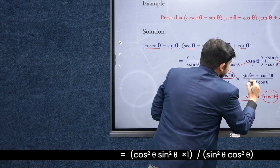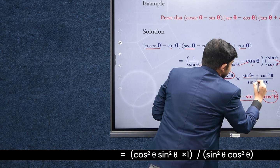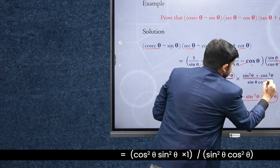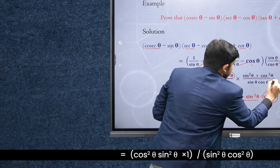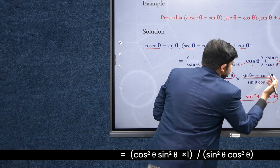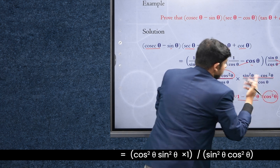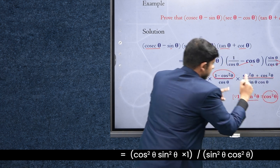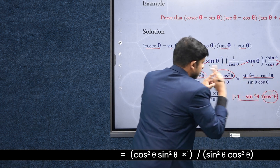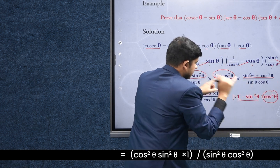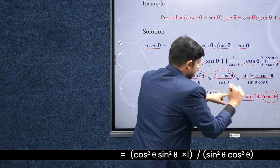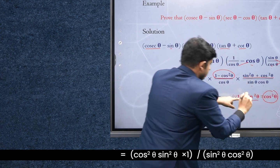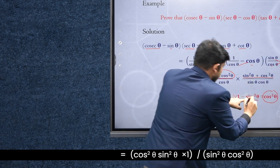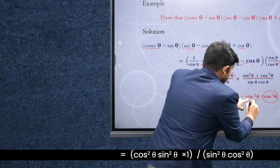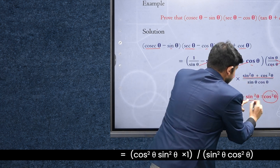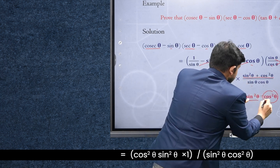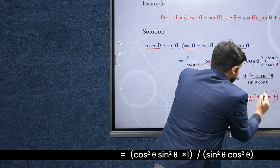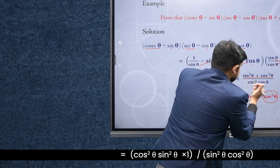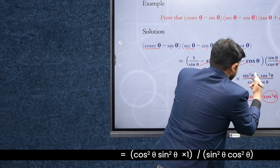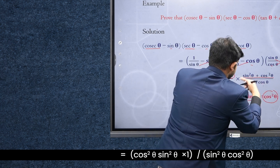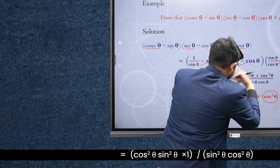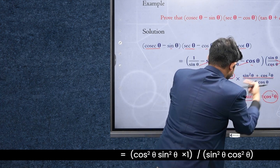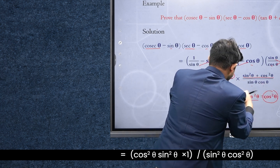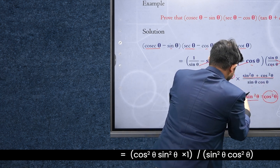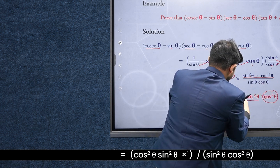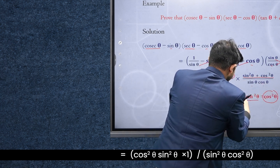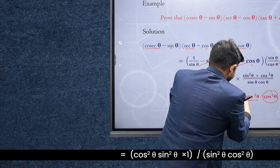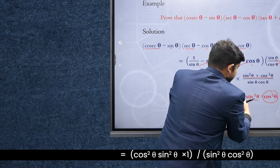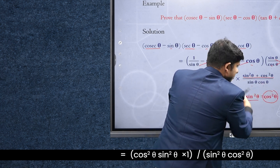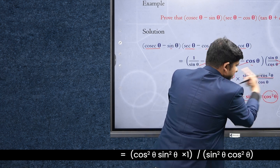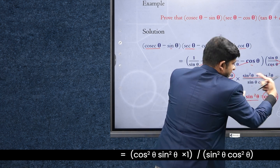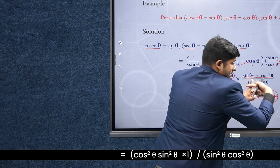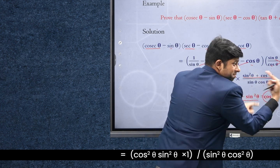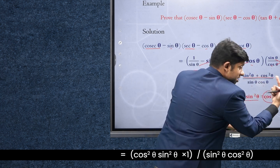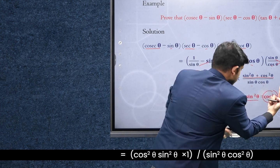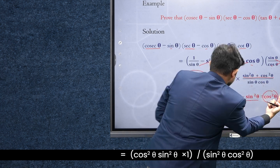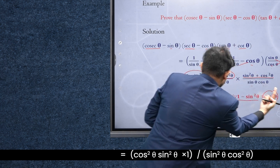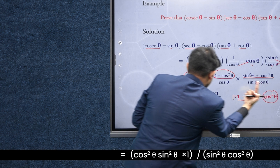square theta into sin square theta into 1 by sin square theta into cos square theta.